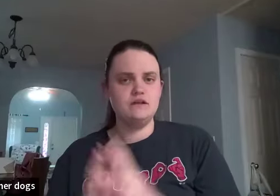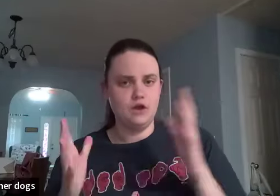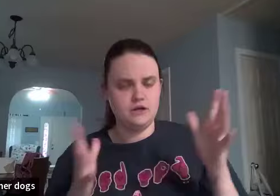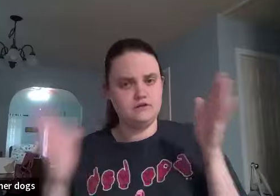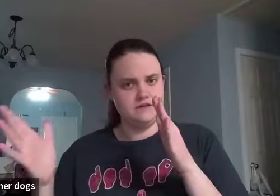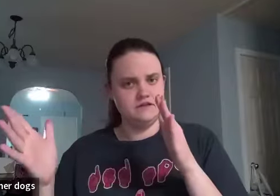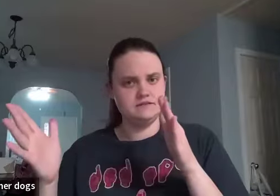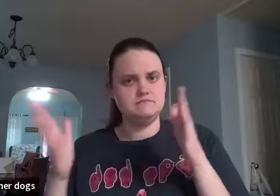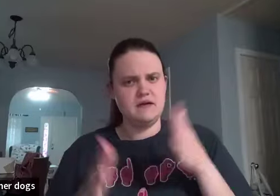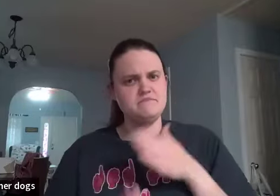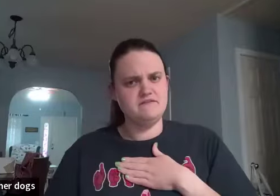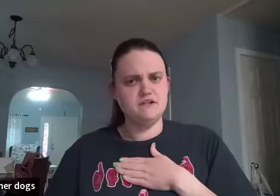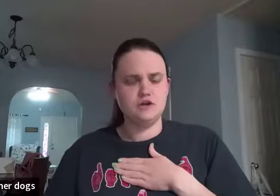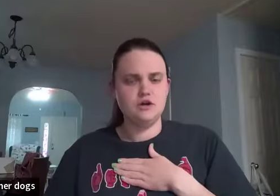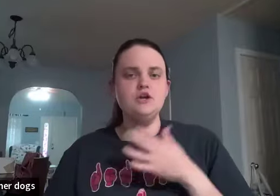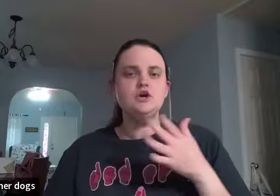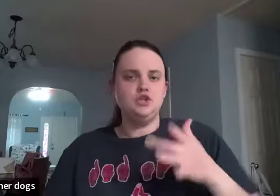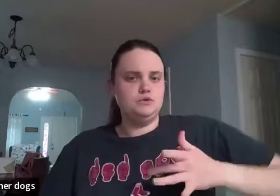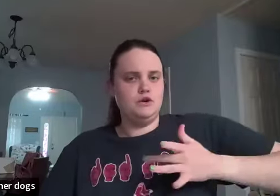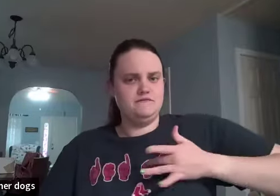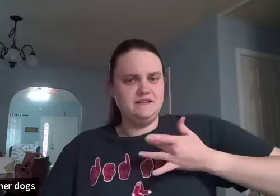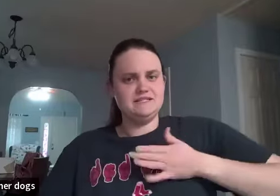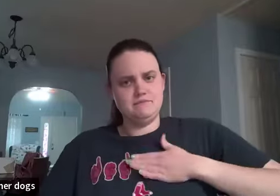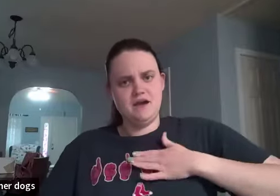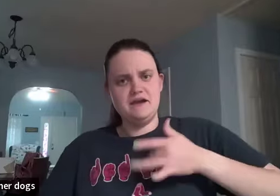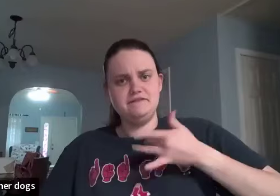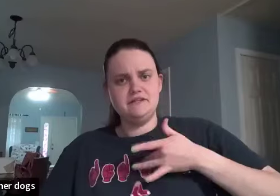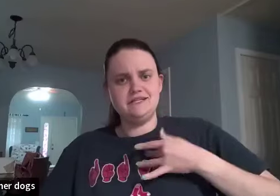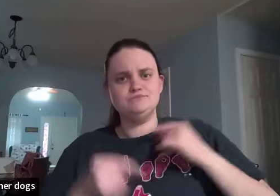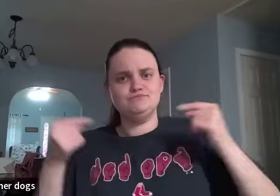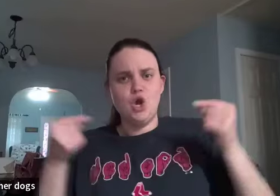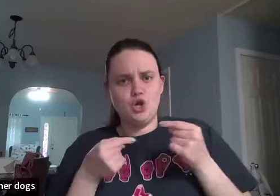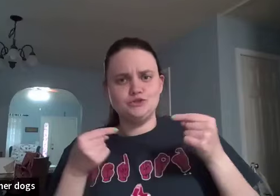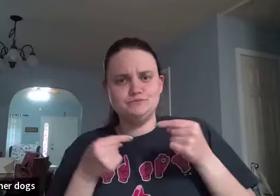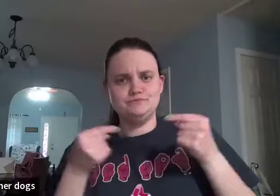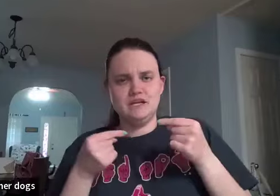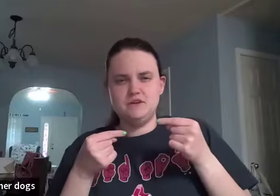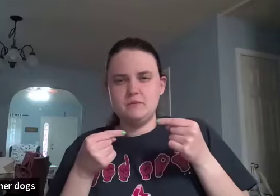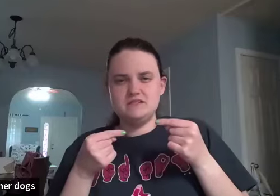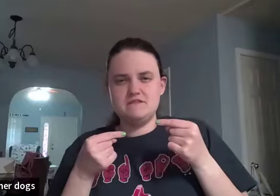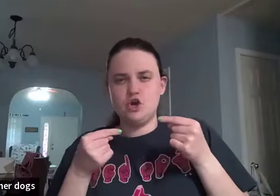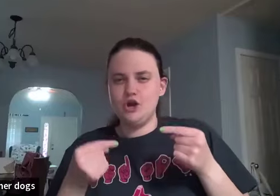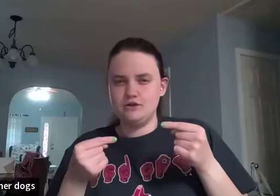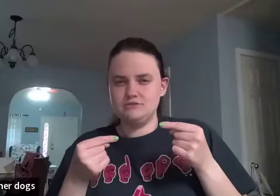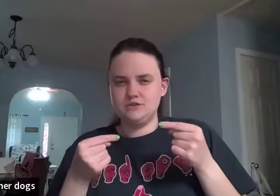hurt, like hurting your feelings, that my feelings are hurt, you would go feelings like my feelings hurt. If you remember the sign for hurt, which